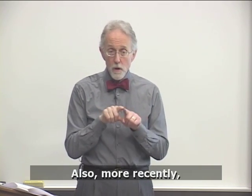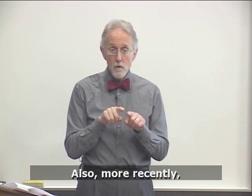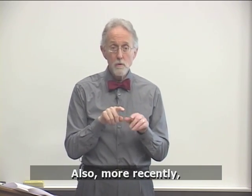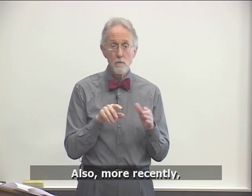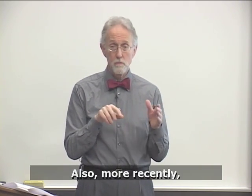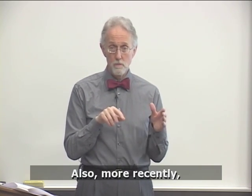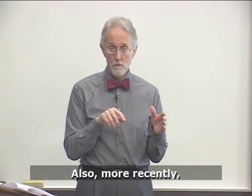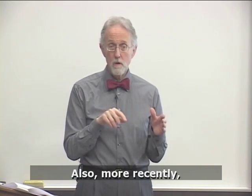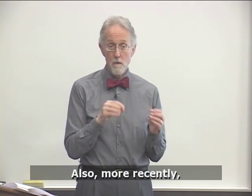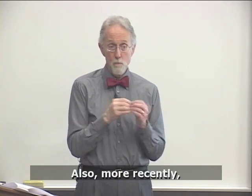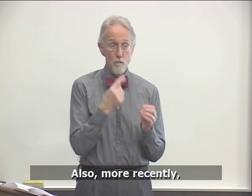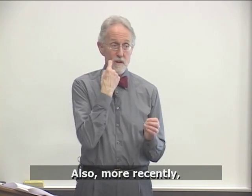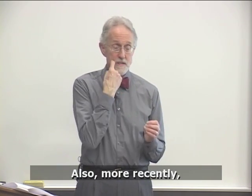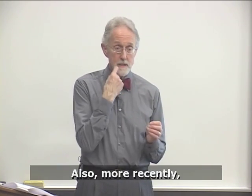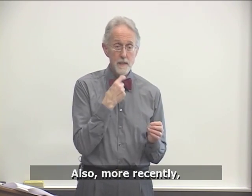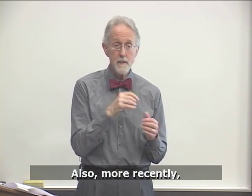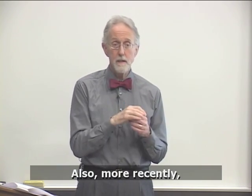Also, more recently,